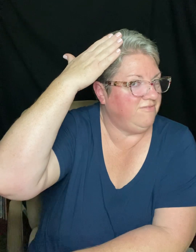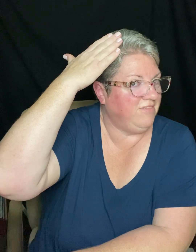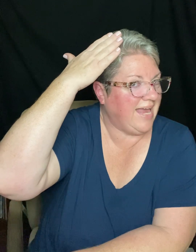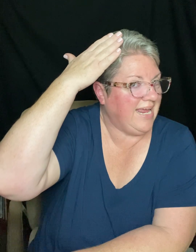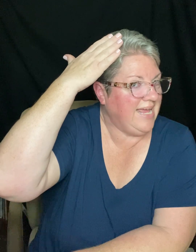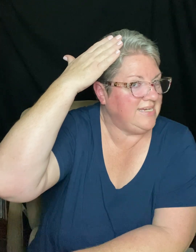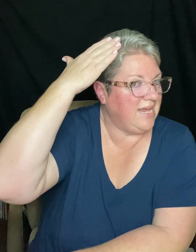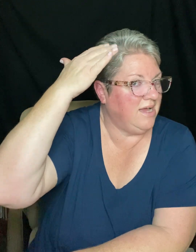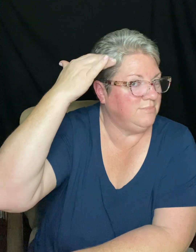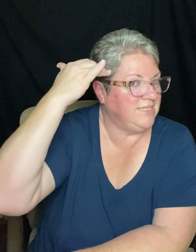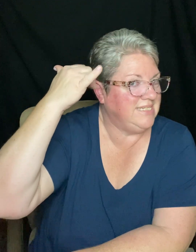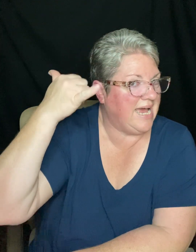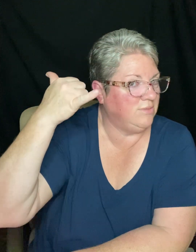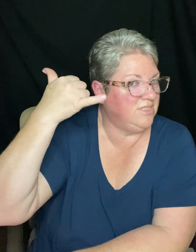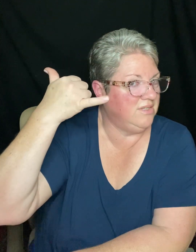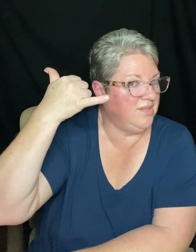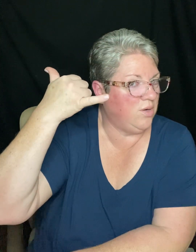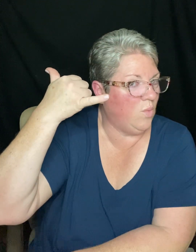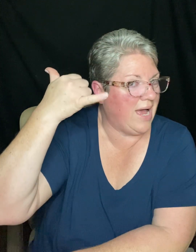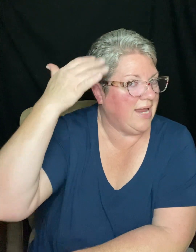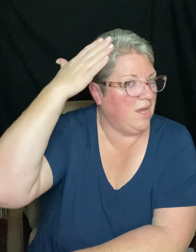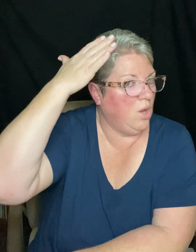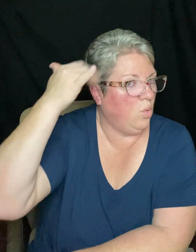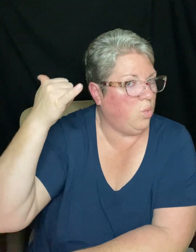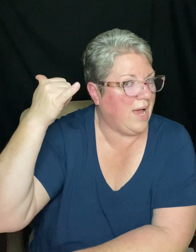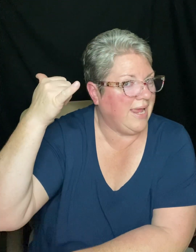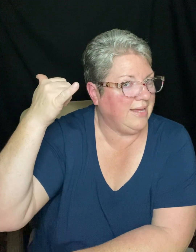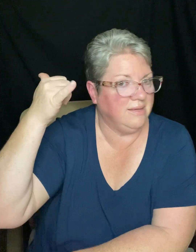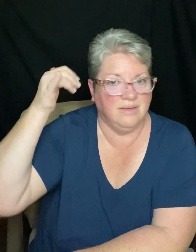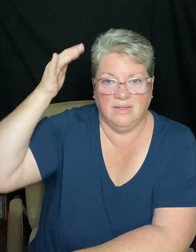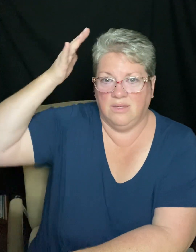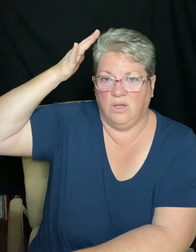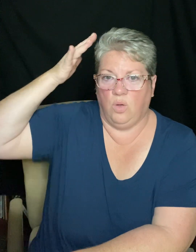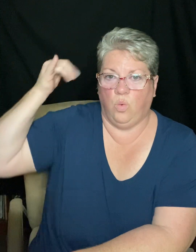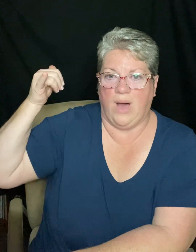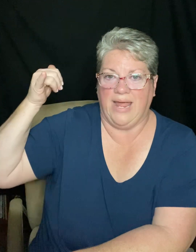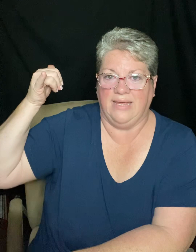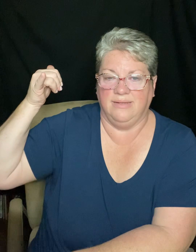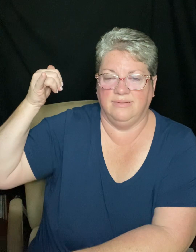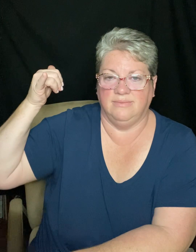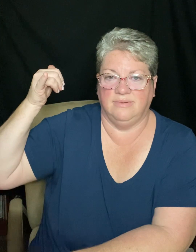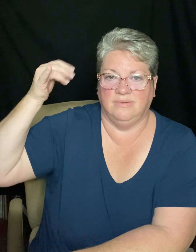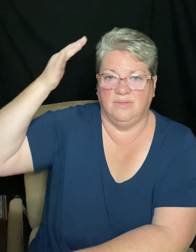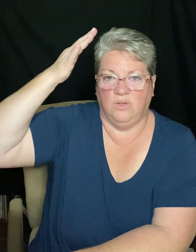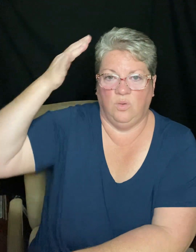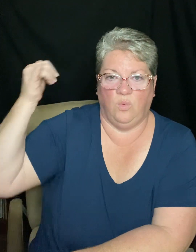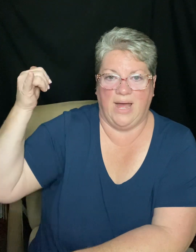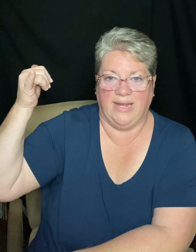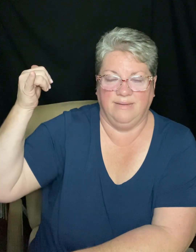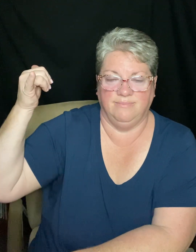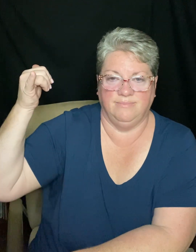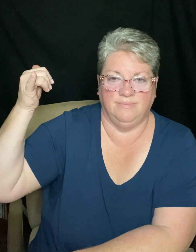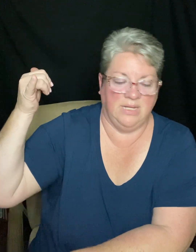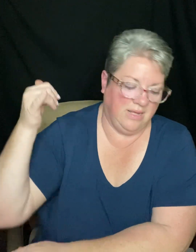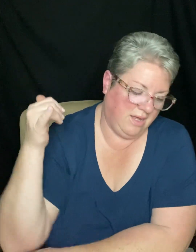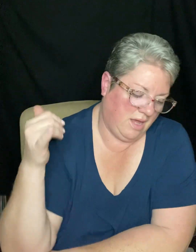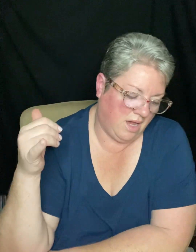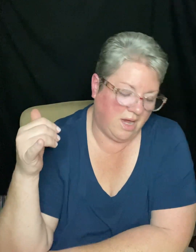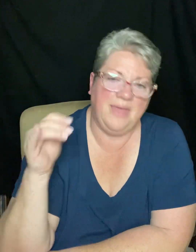flat hand and come down to the letter Y. Why? Why? Why? And that's